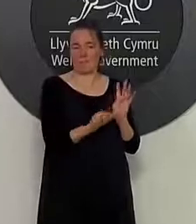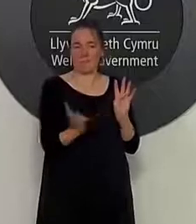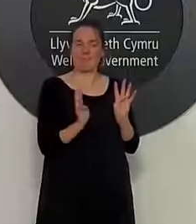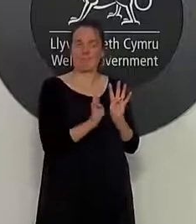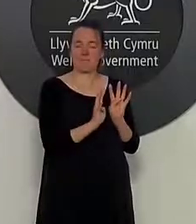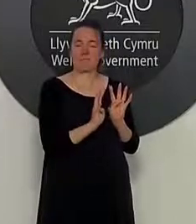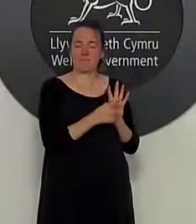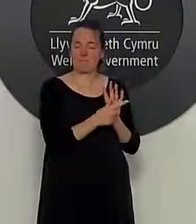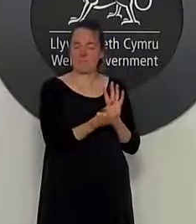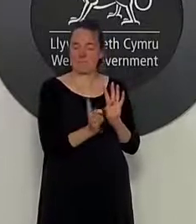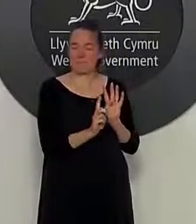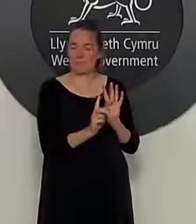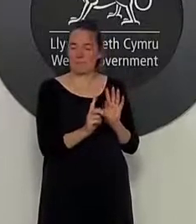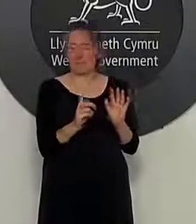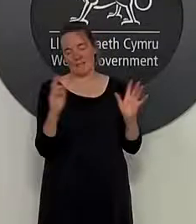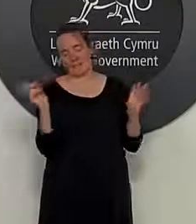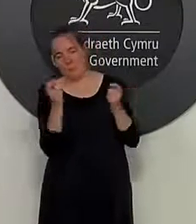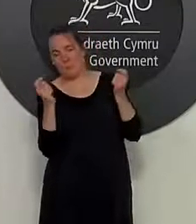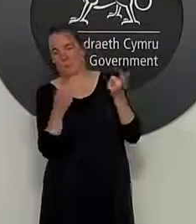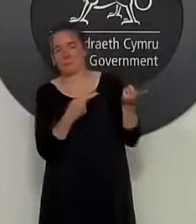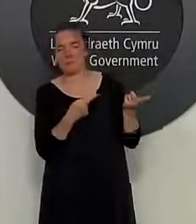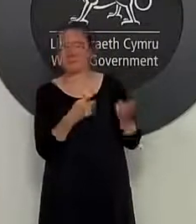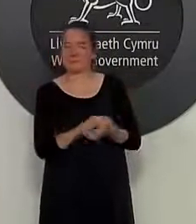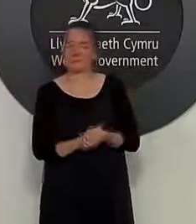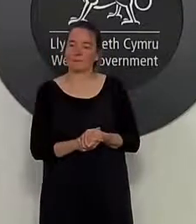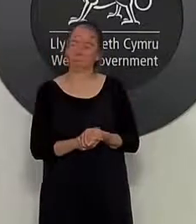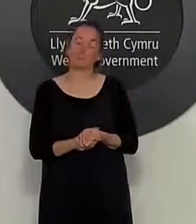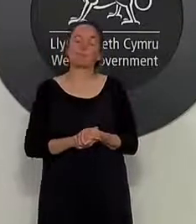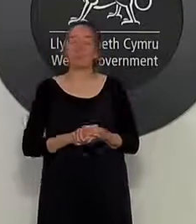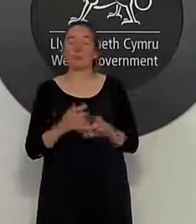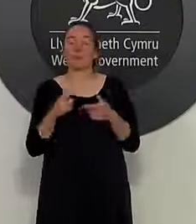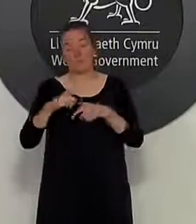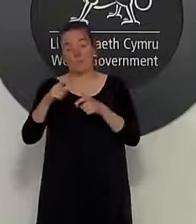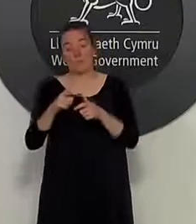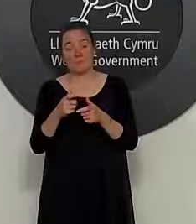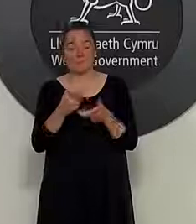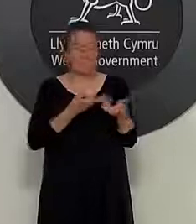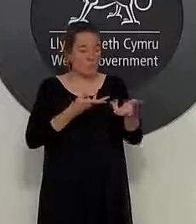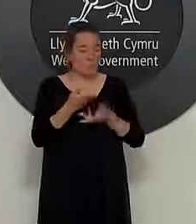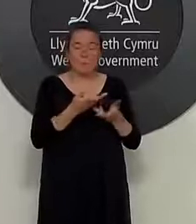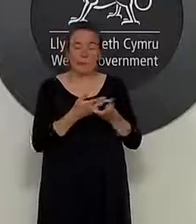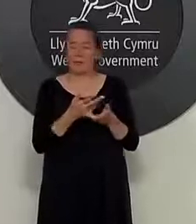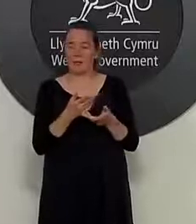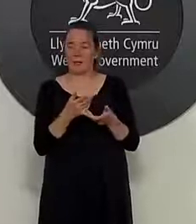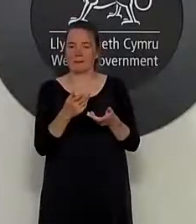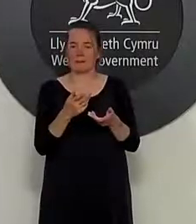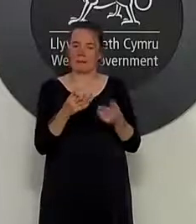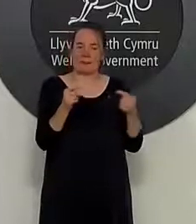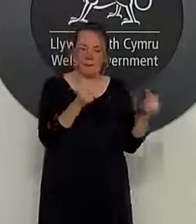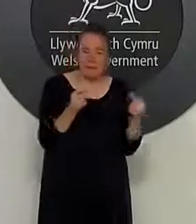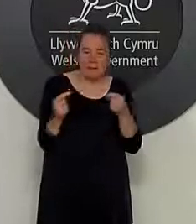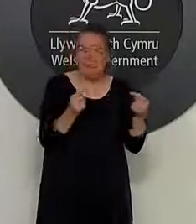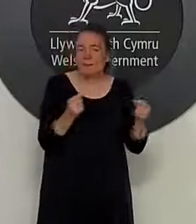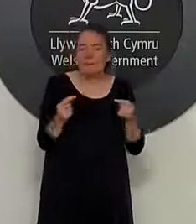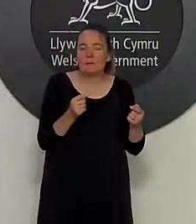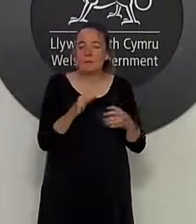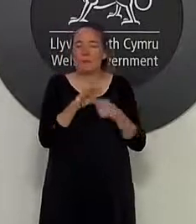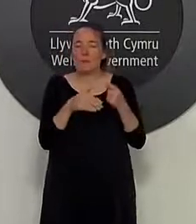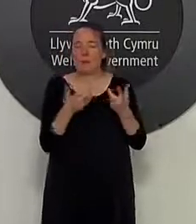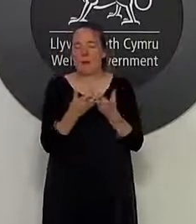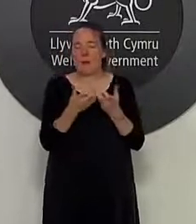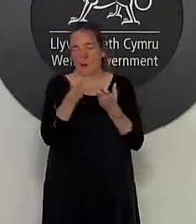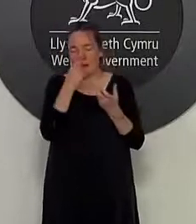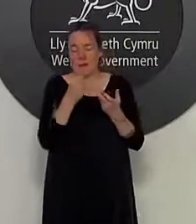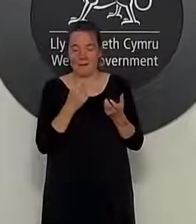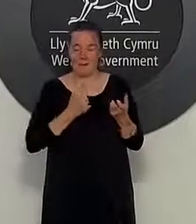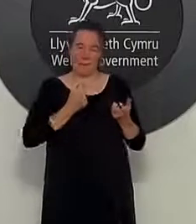hitherto. And let's celebrate those positives while obviously continuing the discussion and the democratic debate about how we can continue to improve our